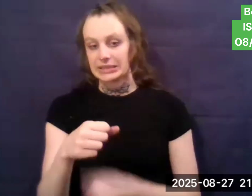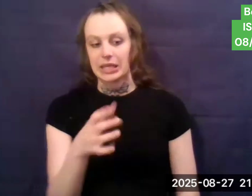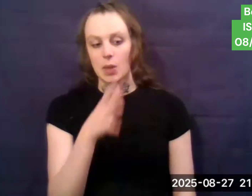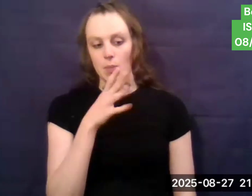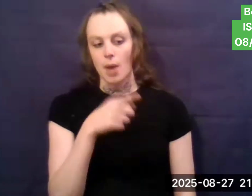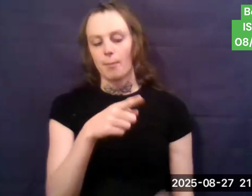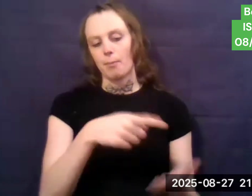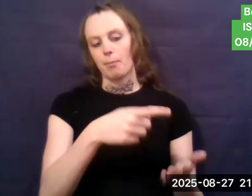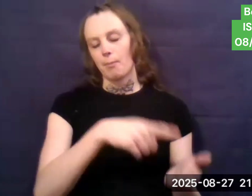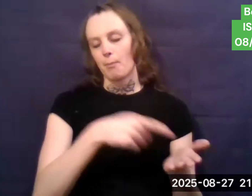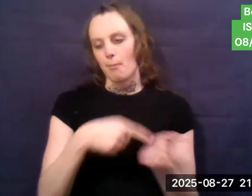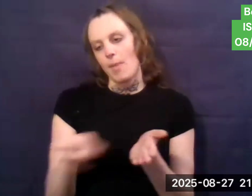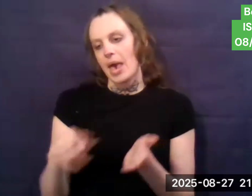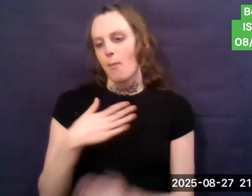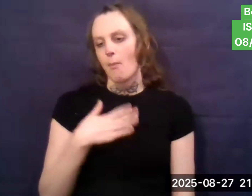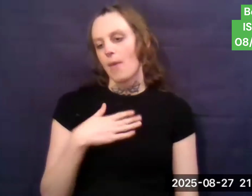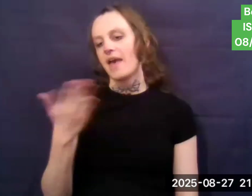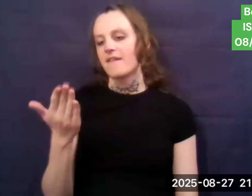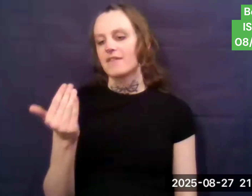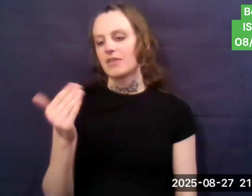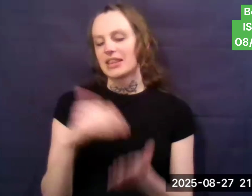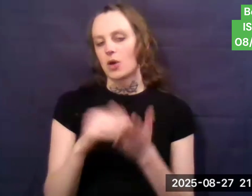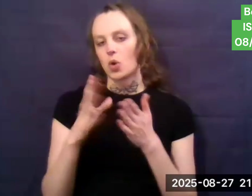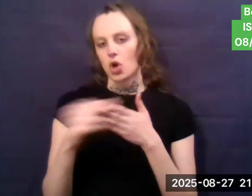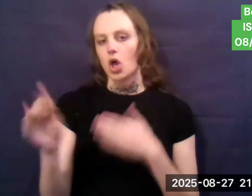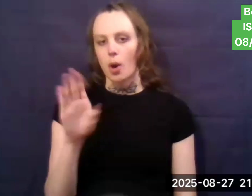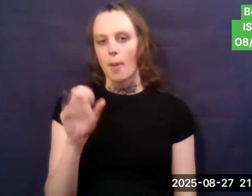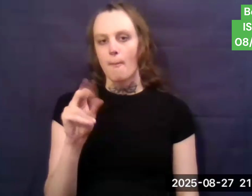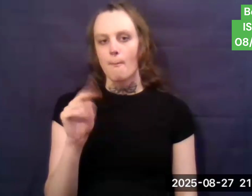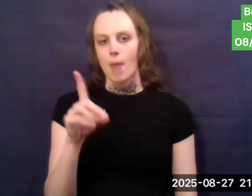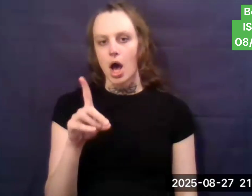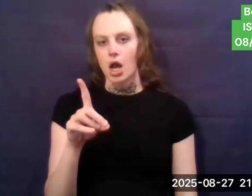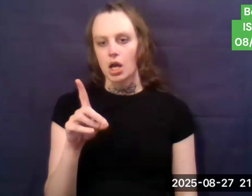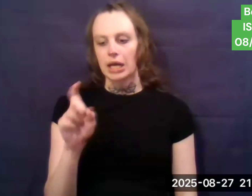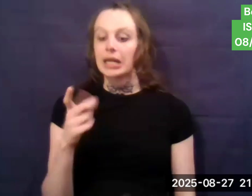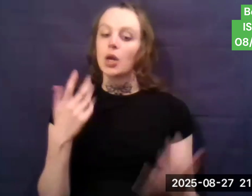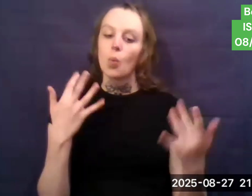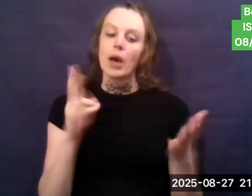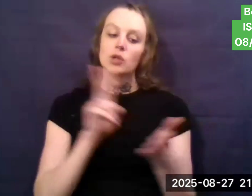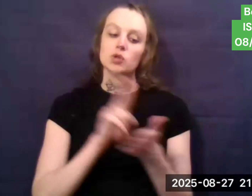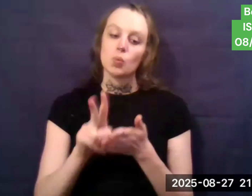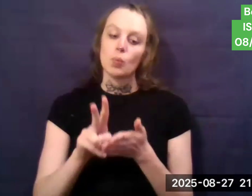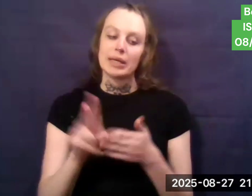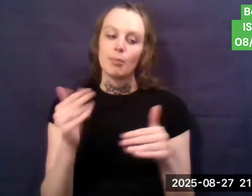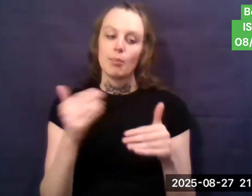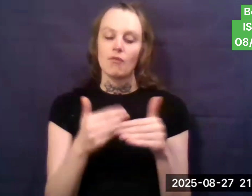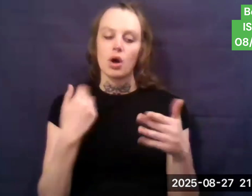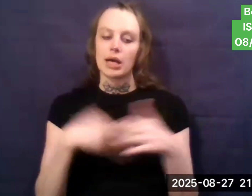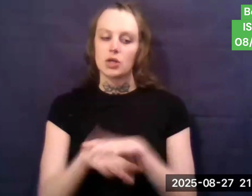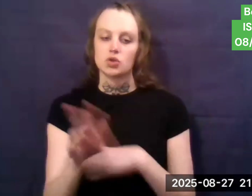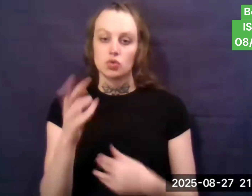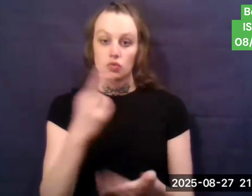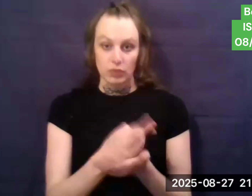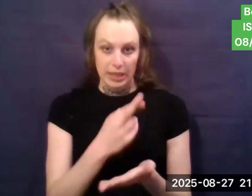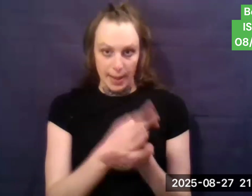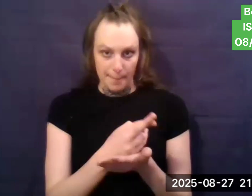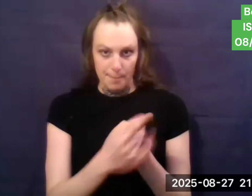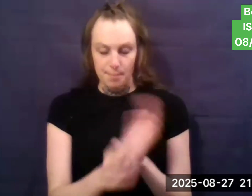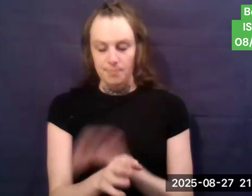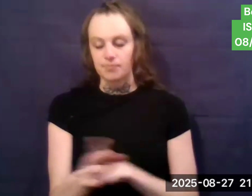bond, and I had to wait 2 weeks to get into treatment. So I got my treatment bed, and while